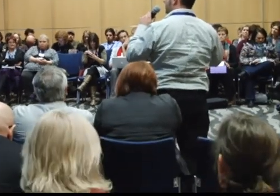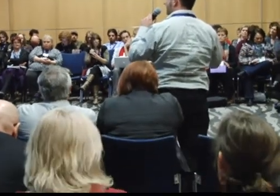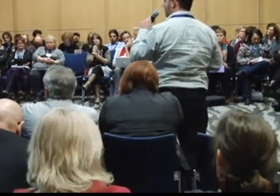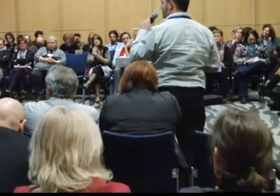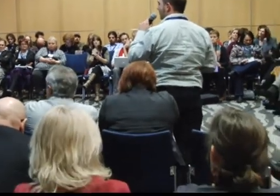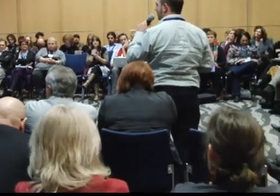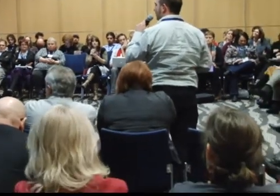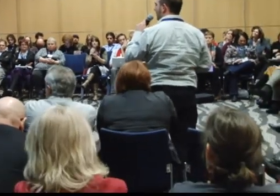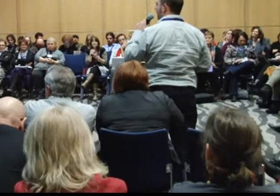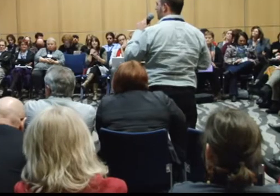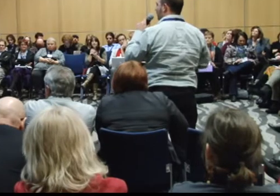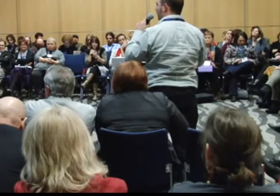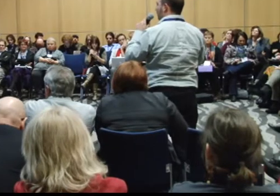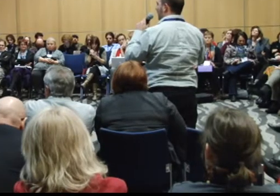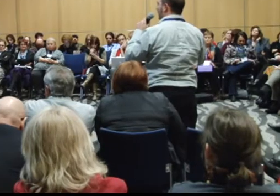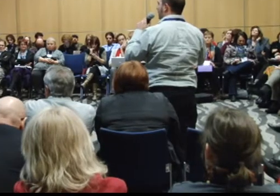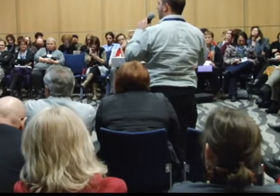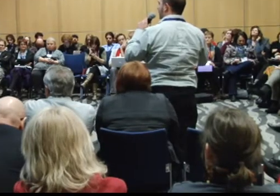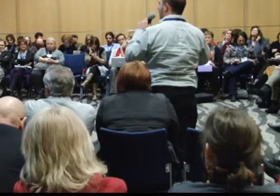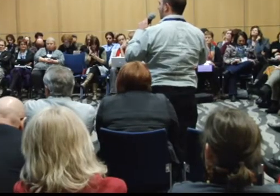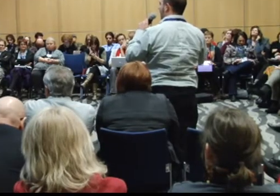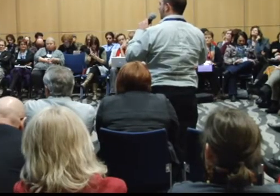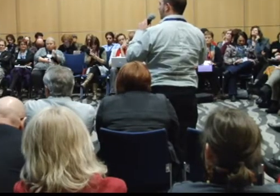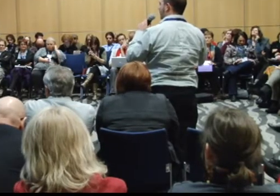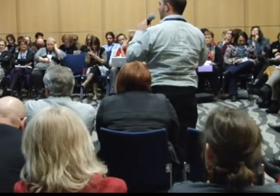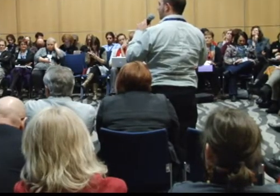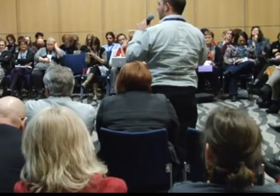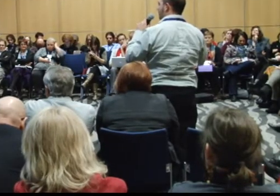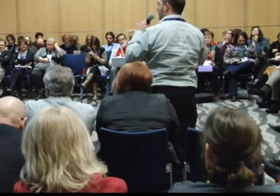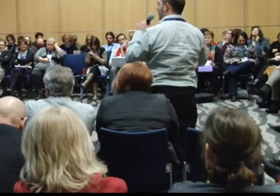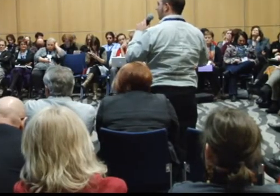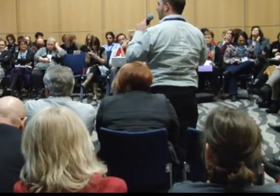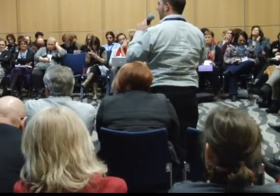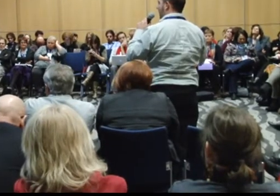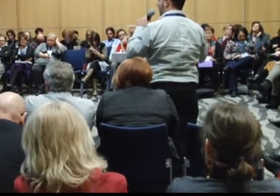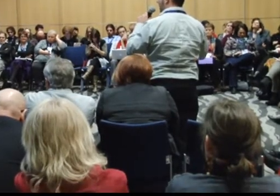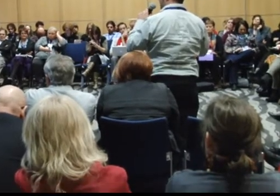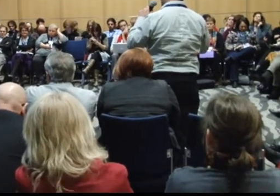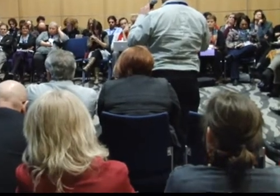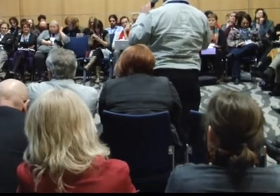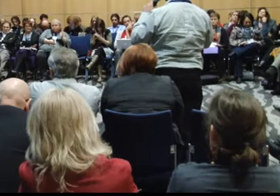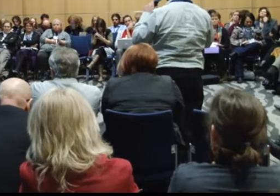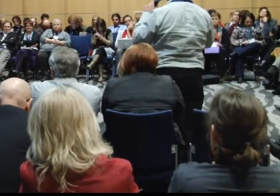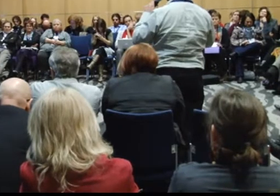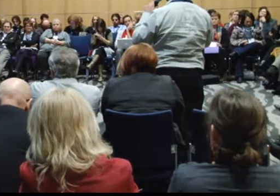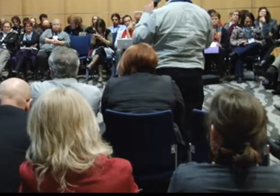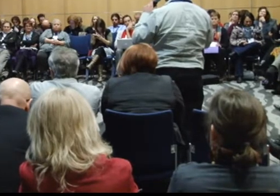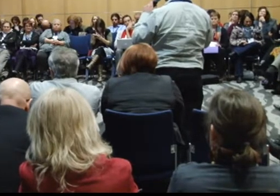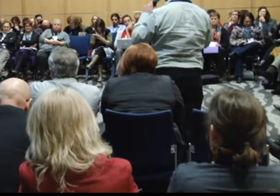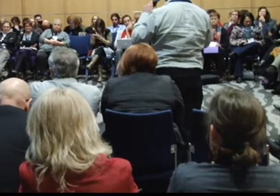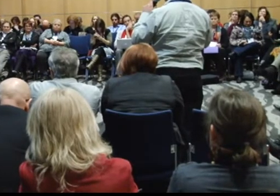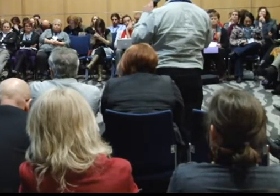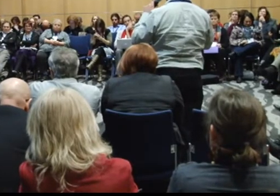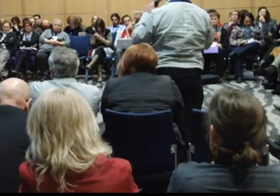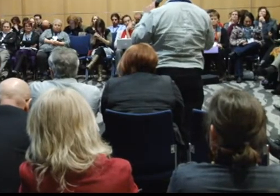the industry, such as myself, could go along and periodically provide mentoring and provide glimpses to some of these